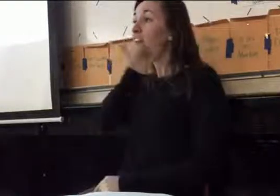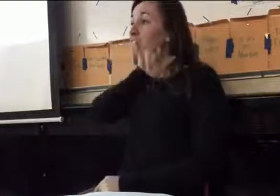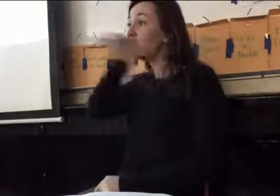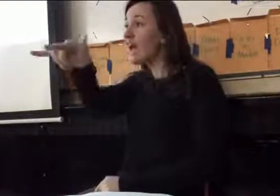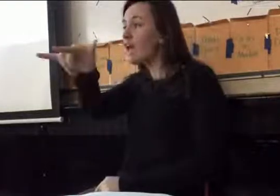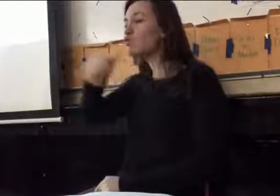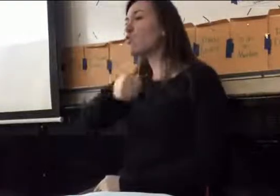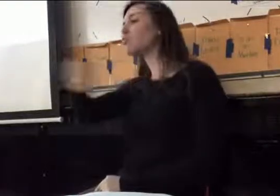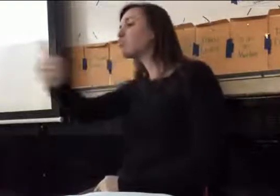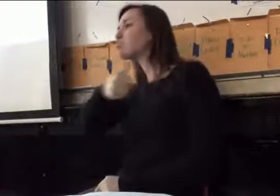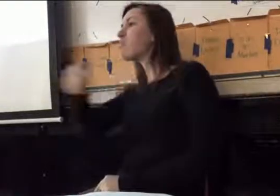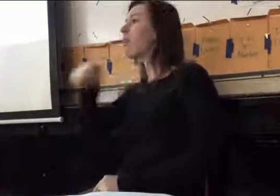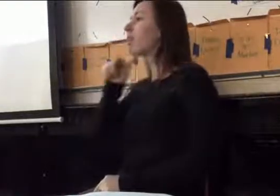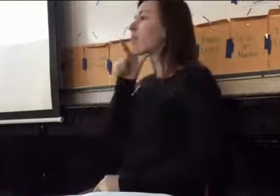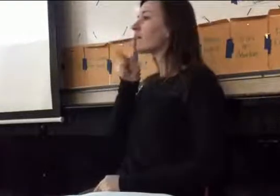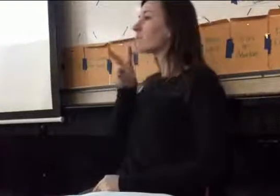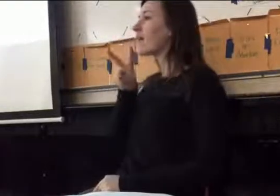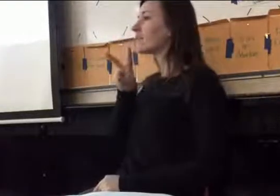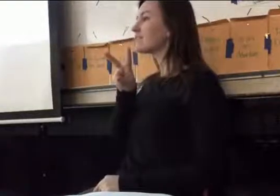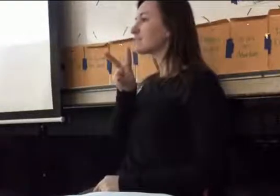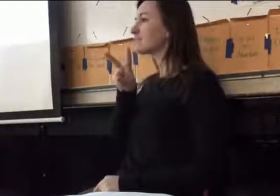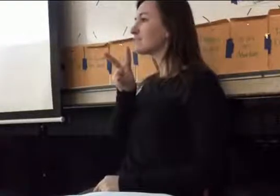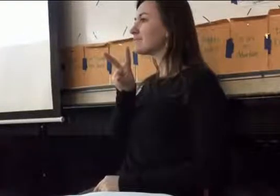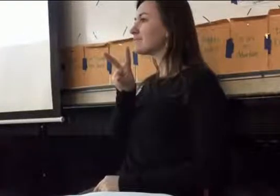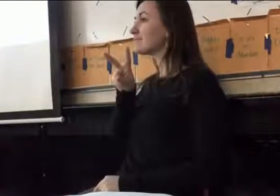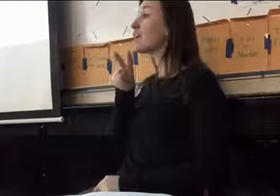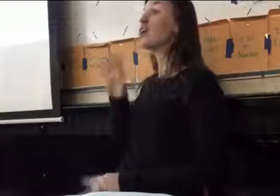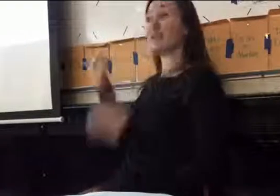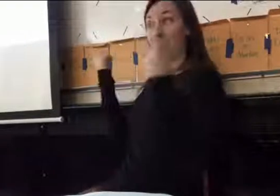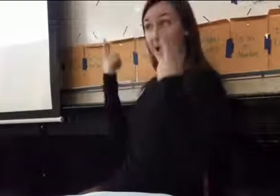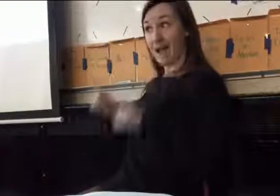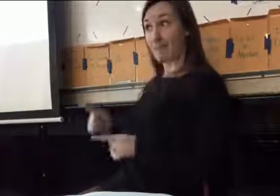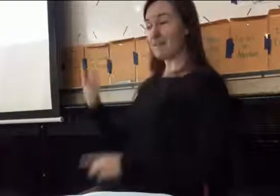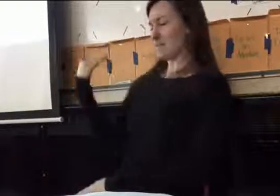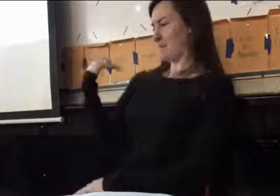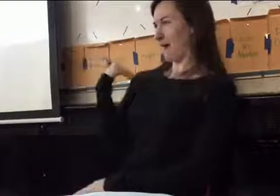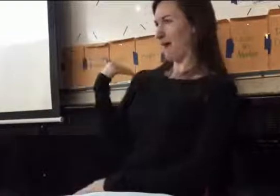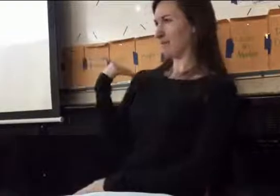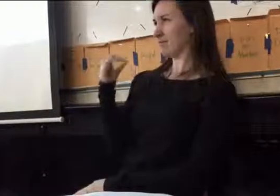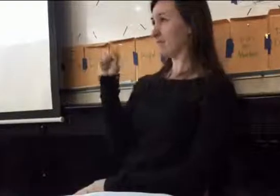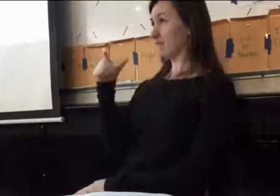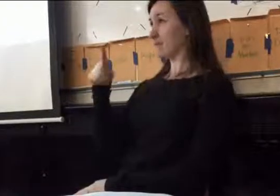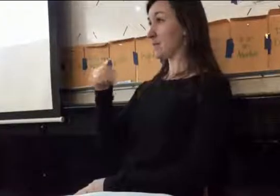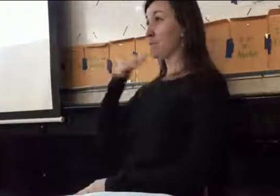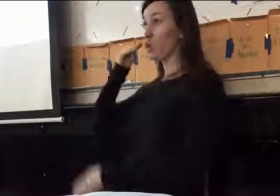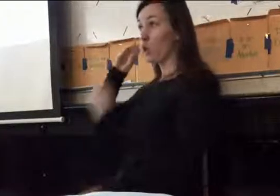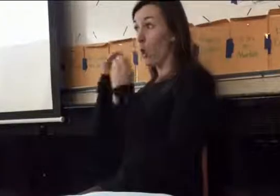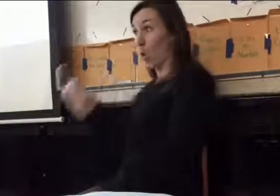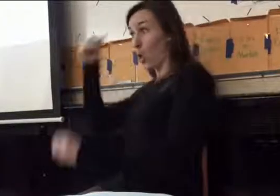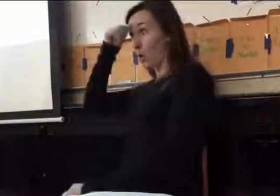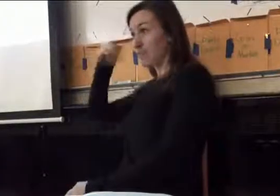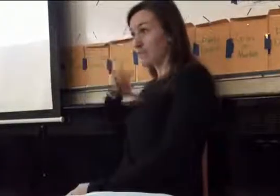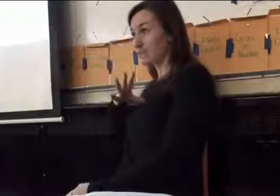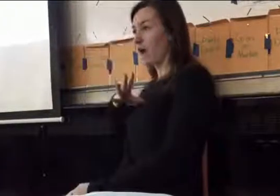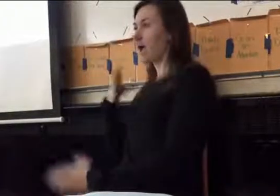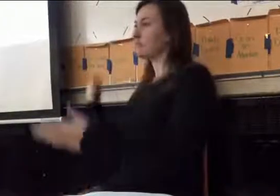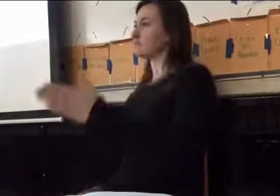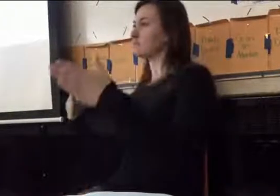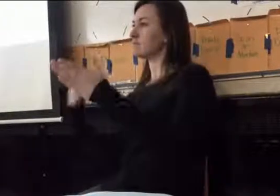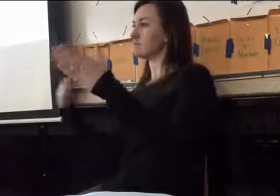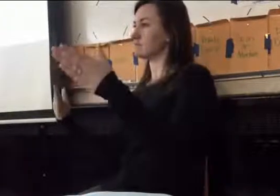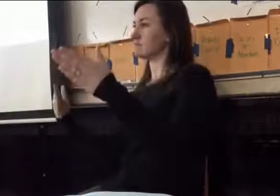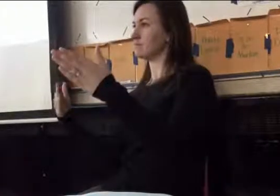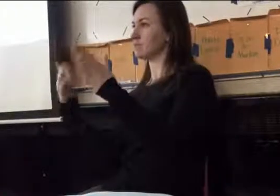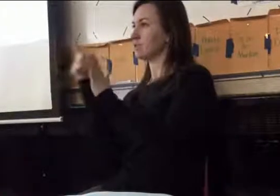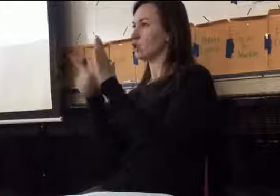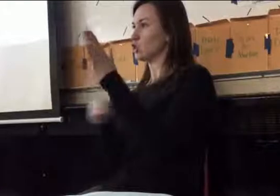go back and forth to Las Vegas. So what happens is back in September, the homeless guy files a lawsuit